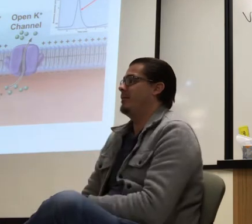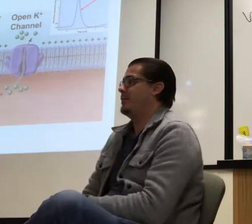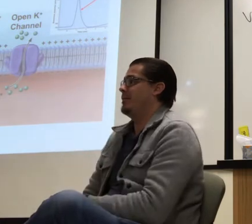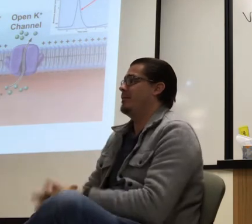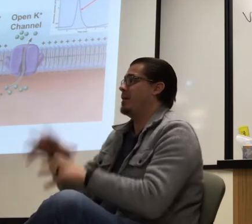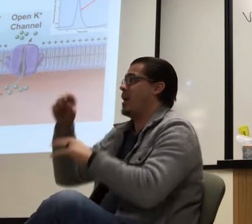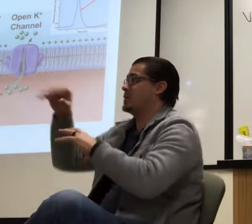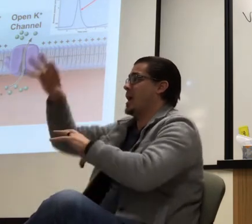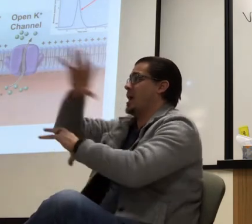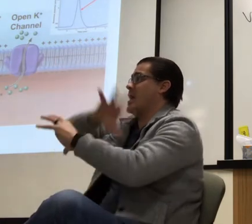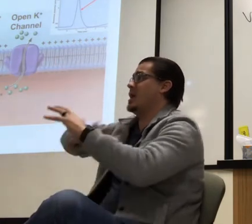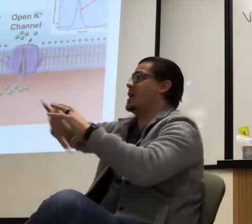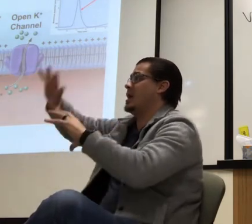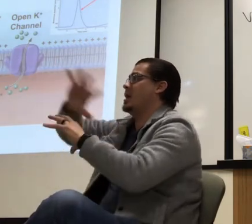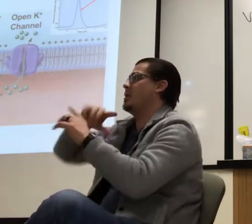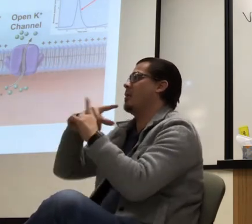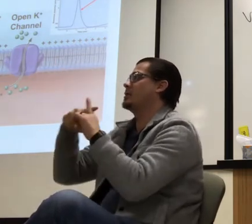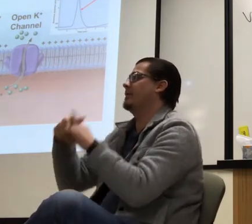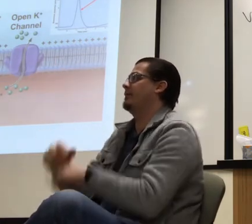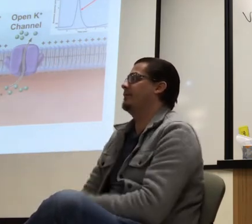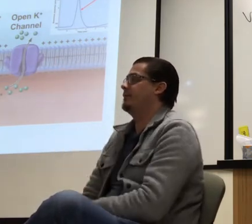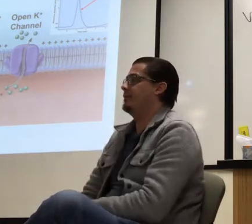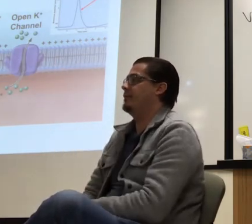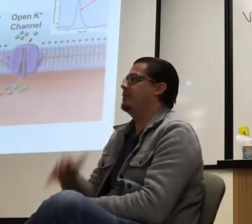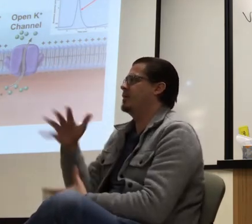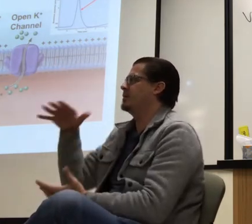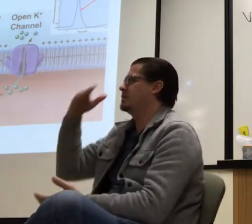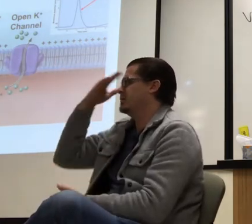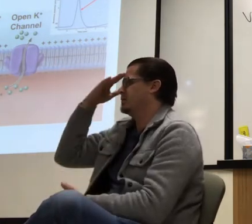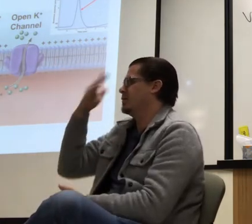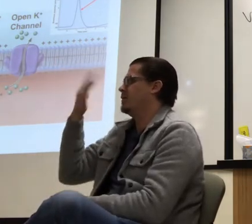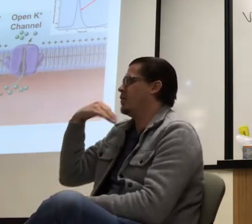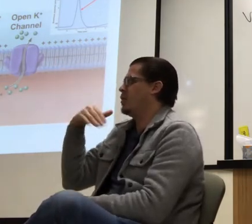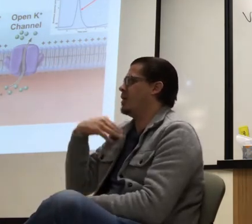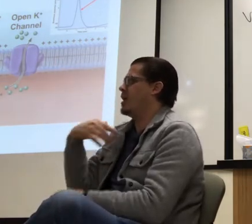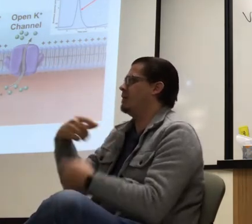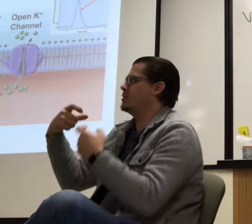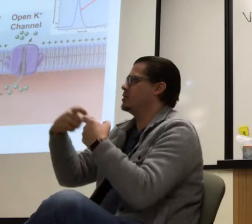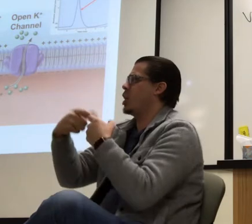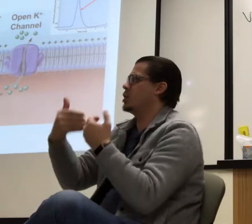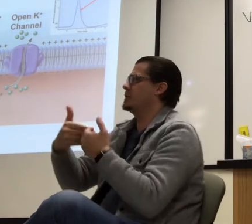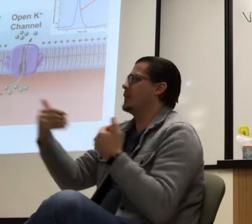But the outside's all positive. Okay, we talked about this before. We had charge separation.